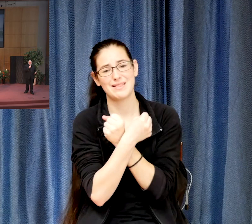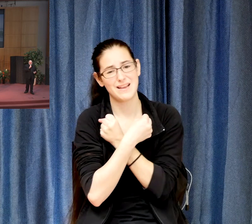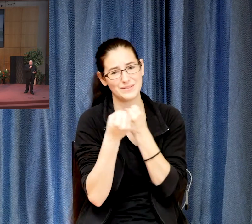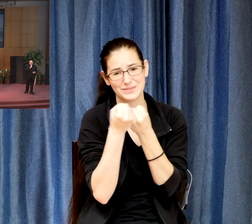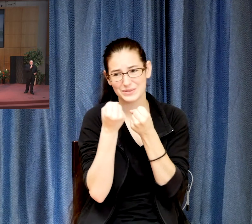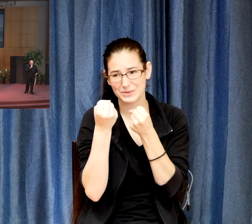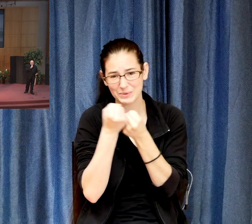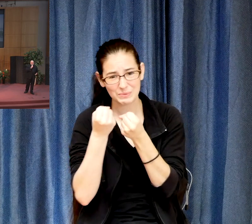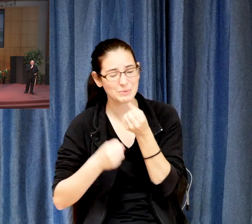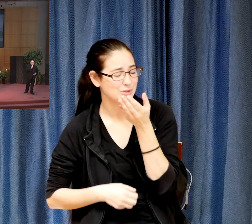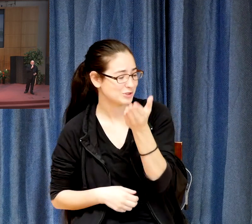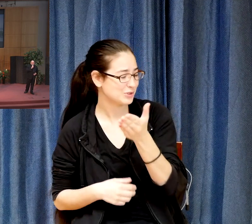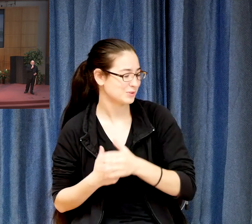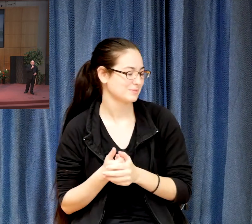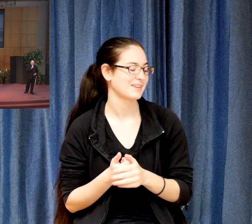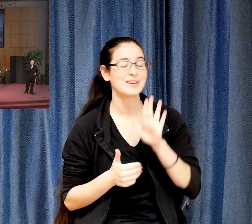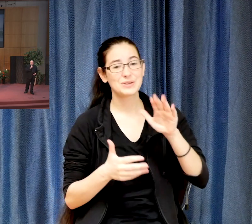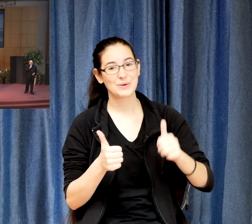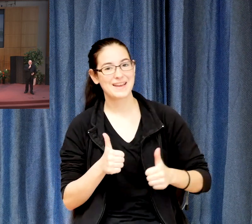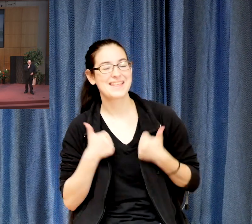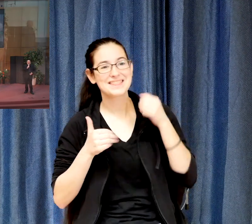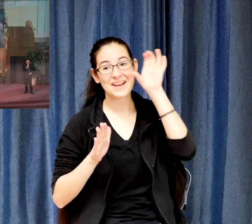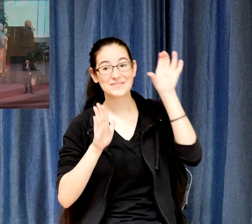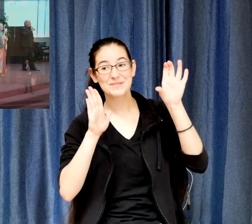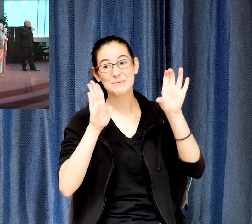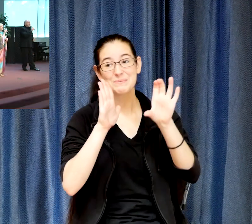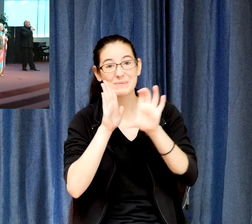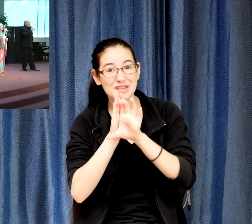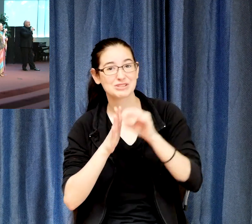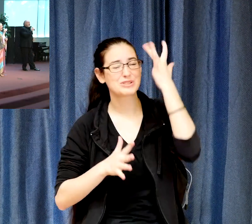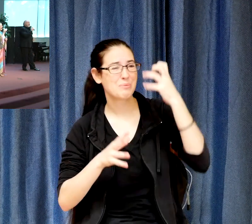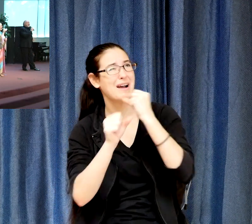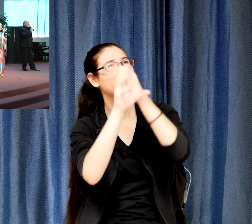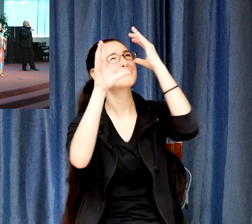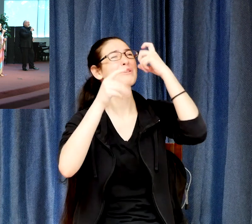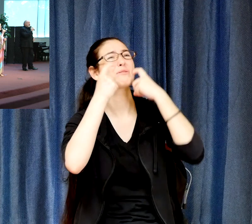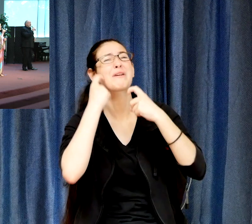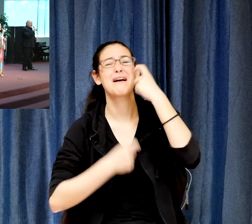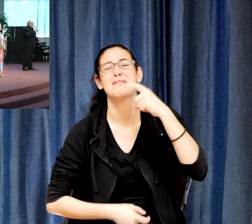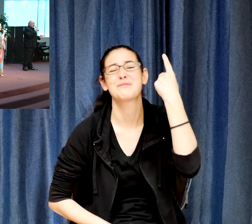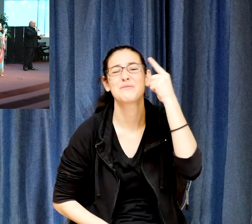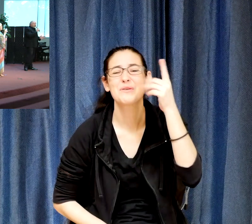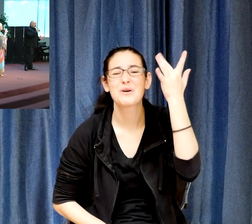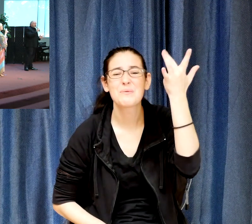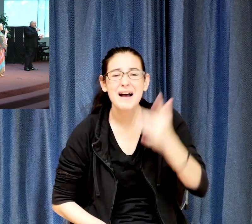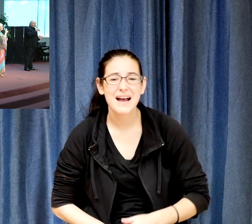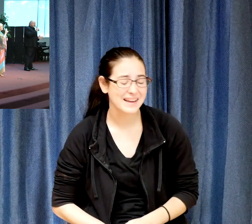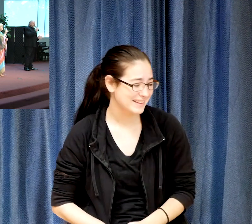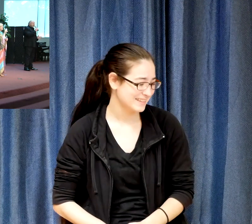You're in life's picture, so why must you cry? So